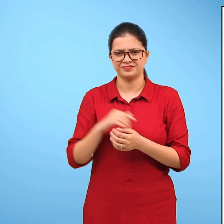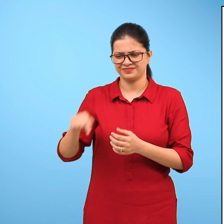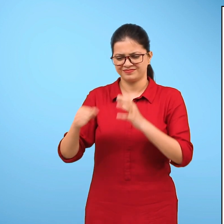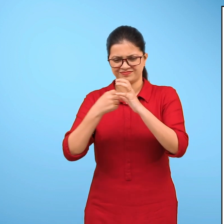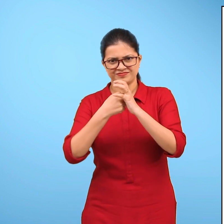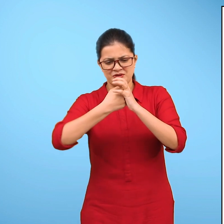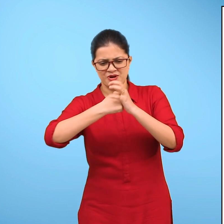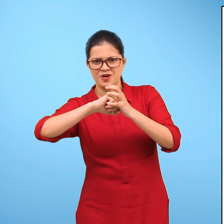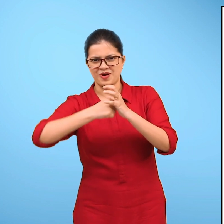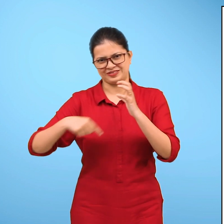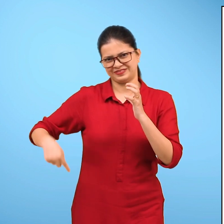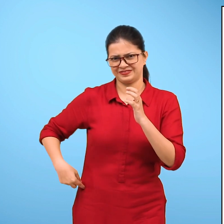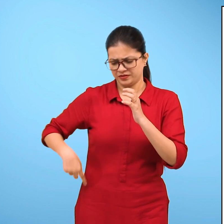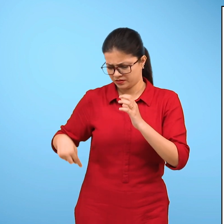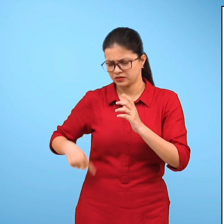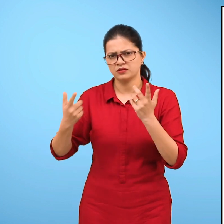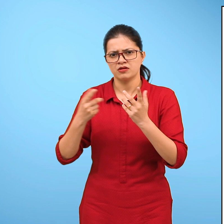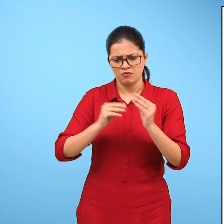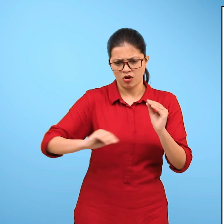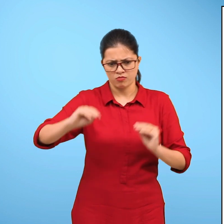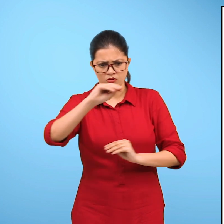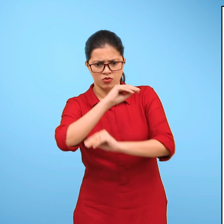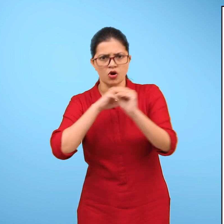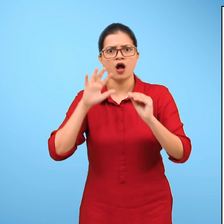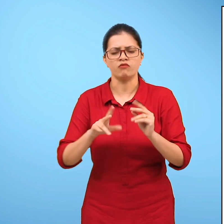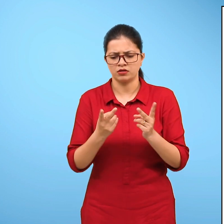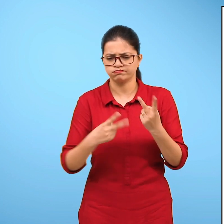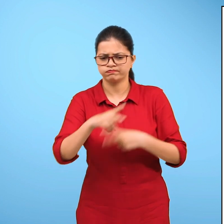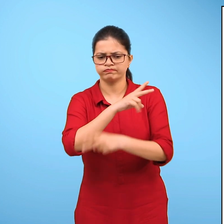Can you name another such joint you can think of?